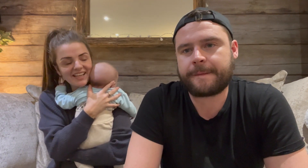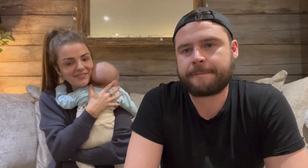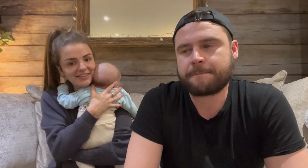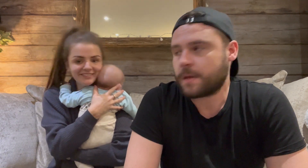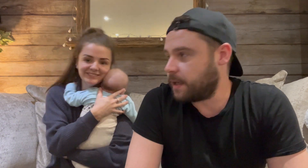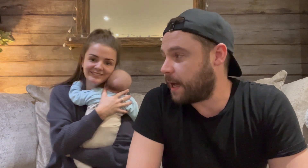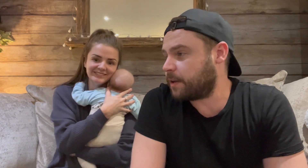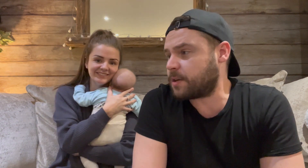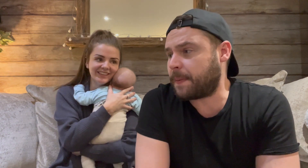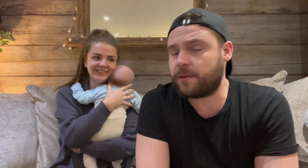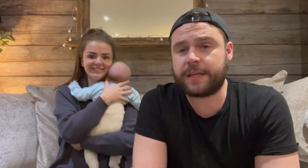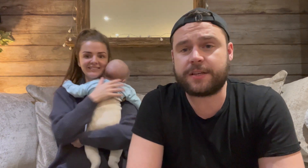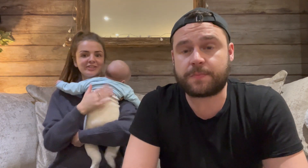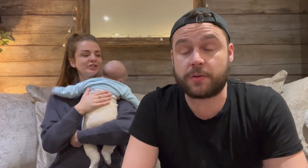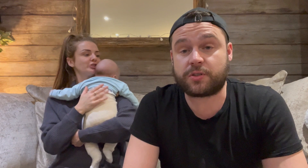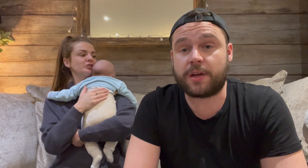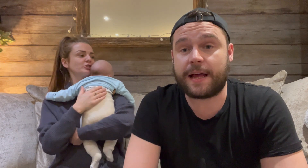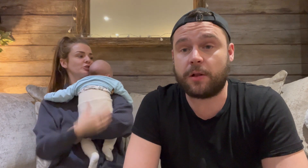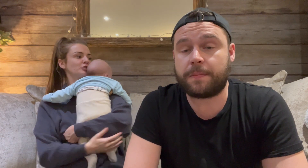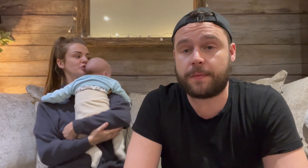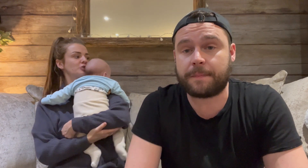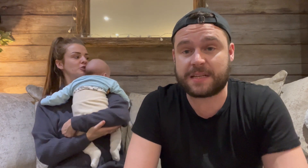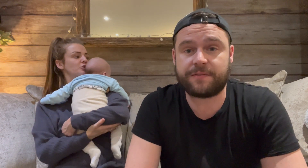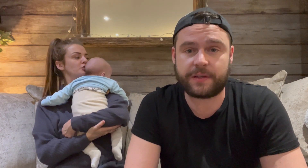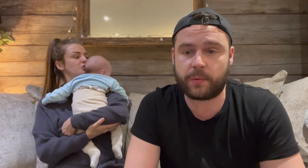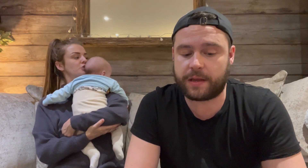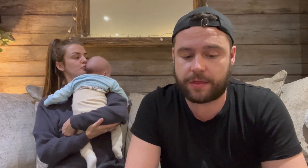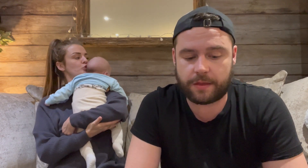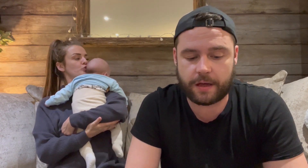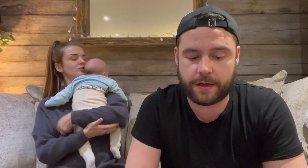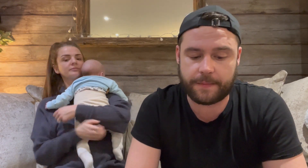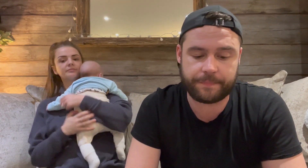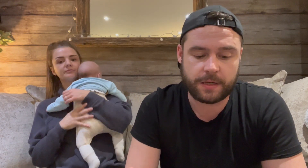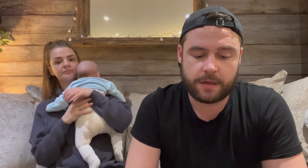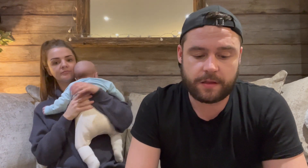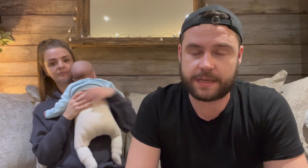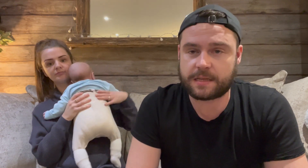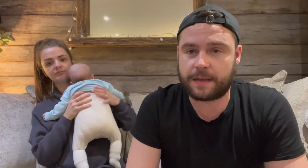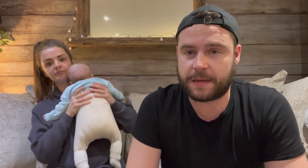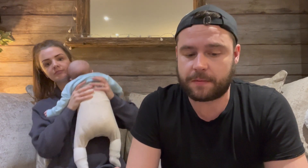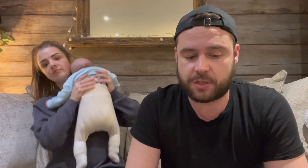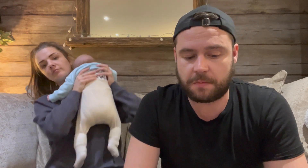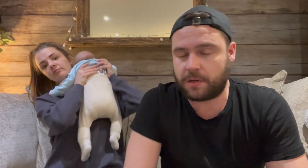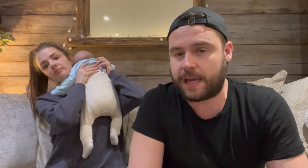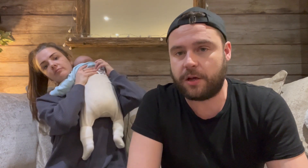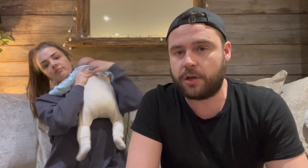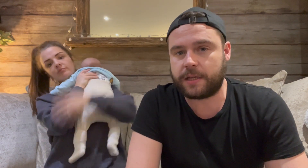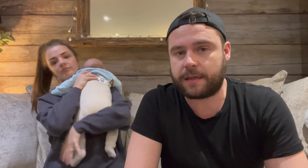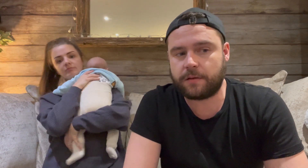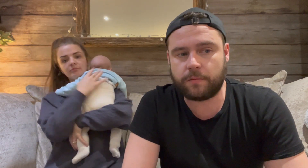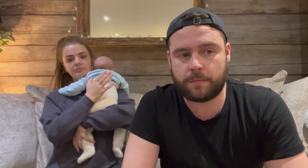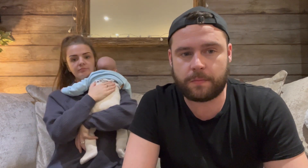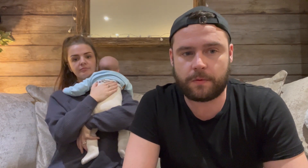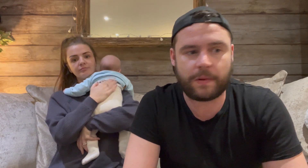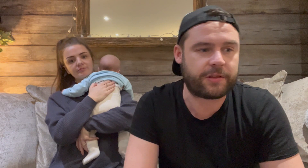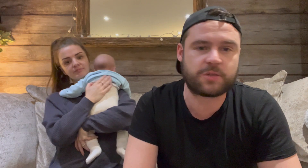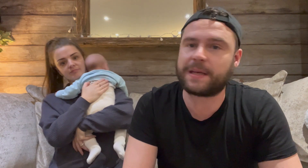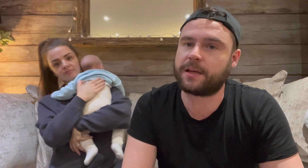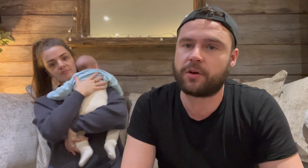about. Yeah, and apparently it's supposed to help massively with things like being able to communicate early, whether they're speaking or not, they